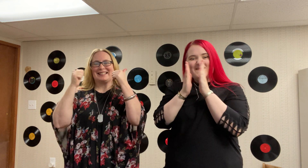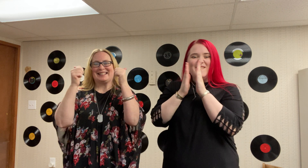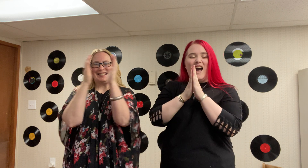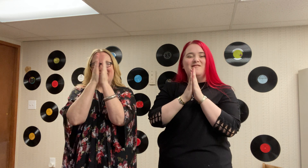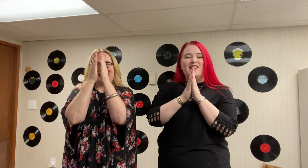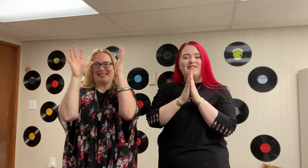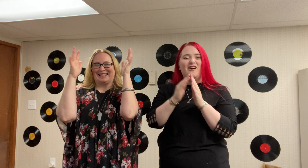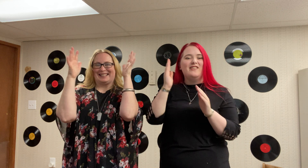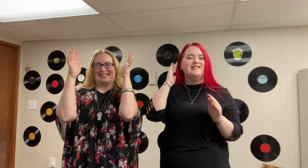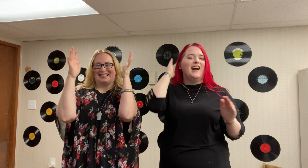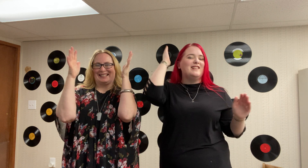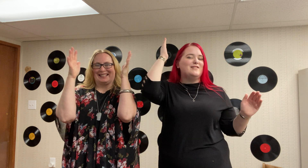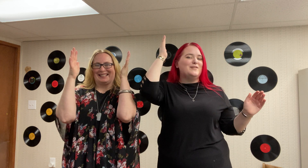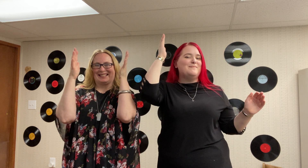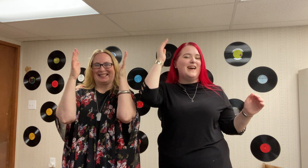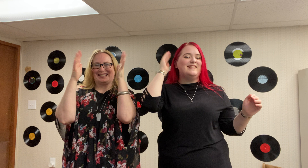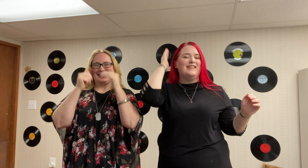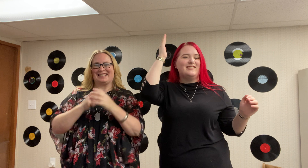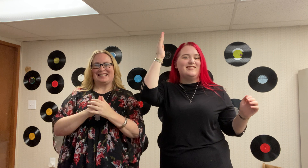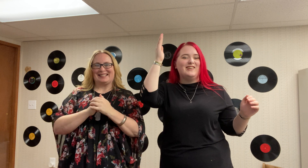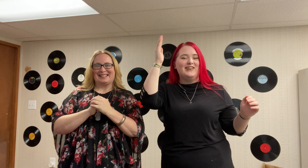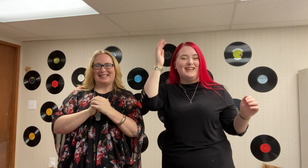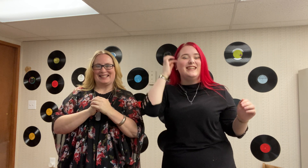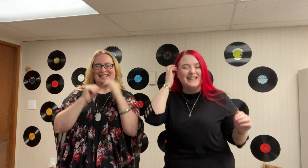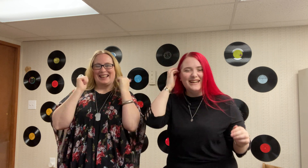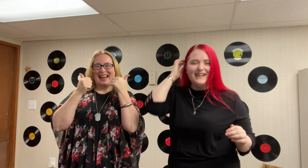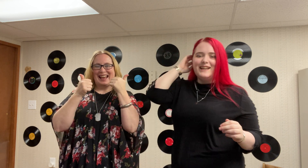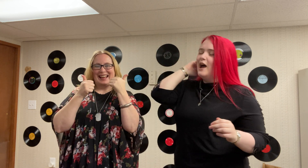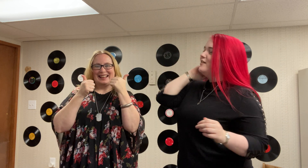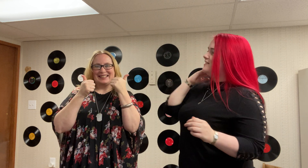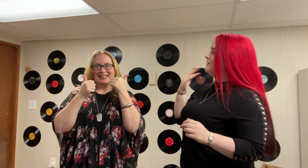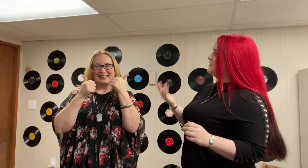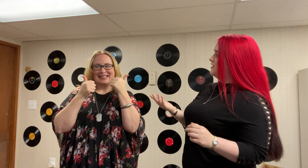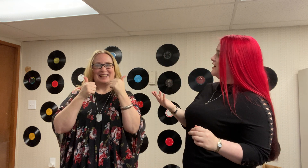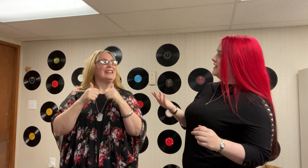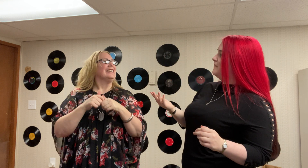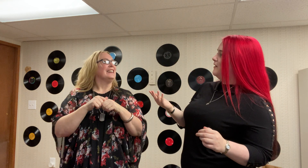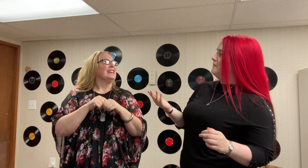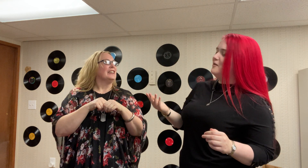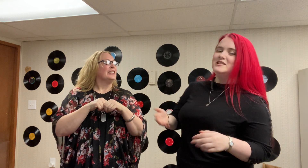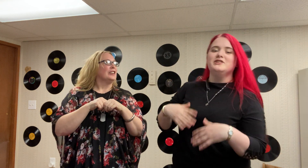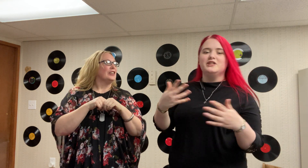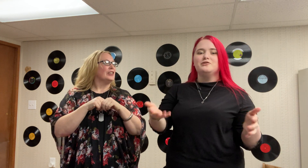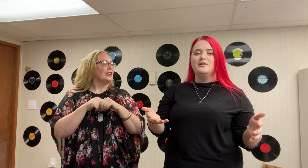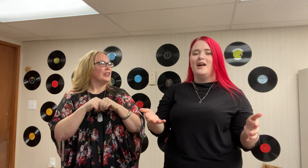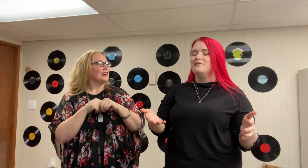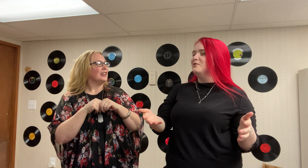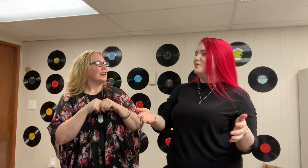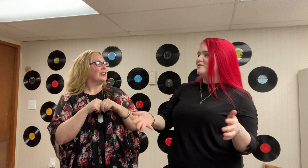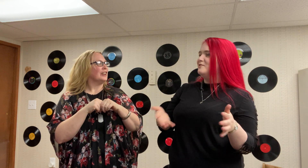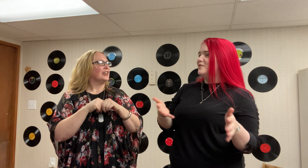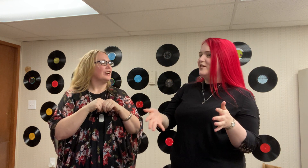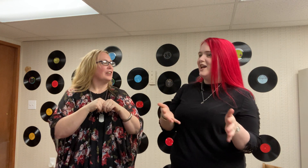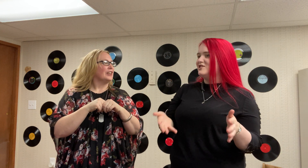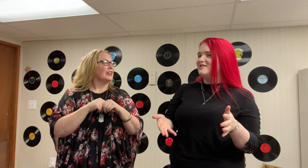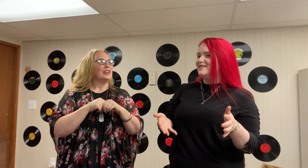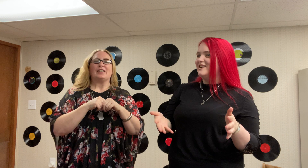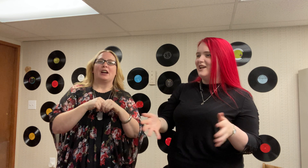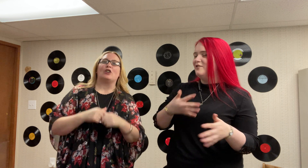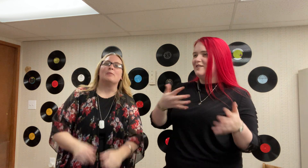I'm loving all the signs for bed. They look so good. Yeah. Now I see what you're talking about teaching to a classroom with students you can actually see and how you Oh can my see